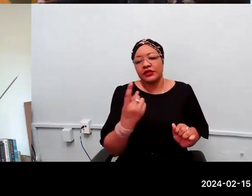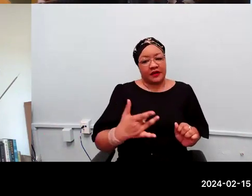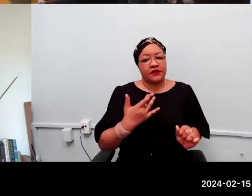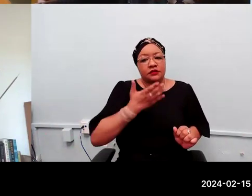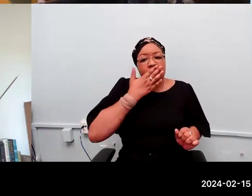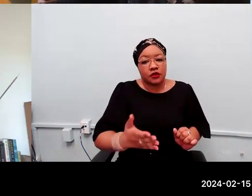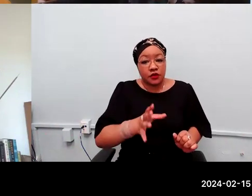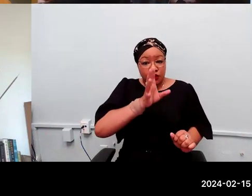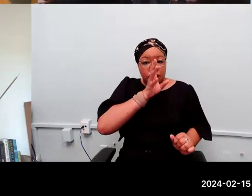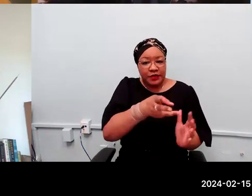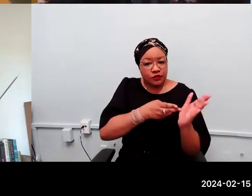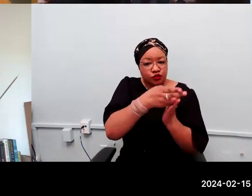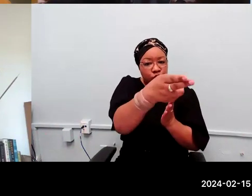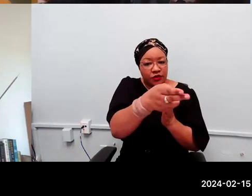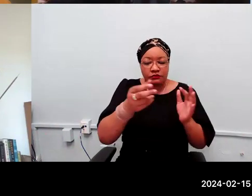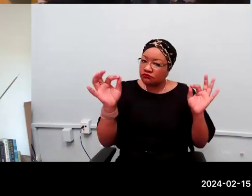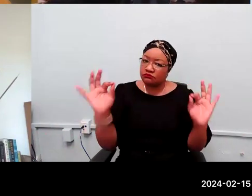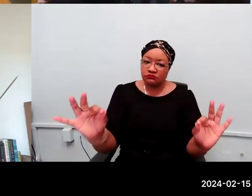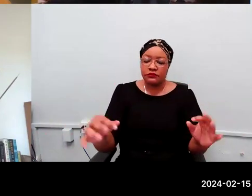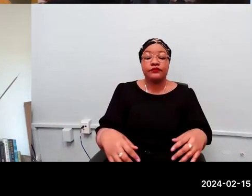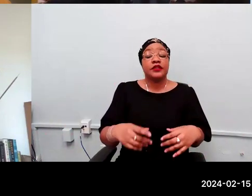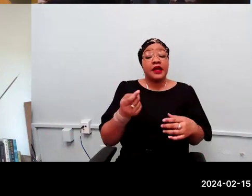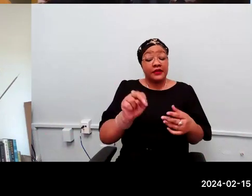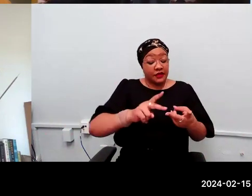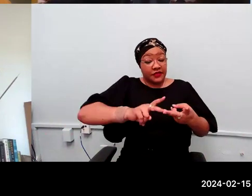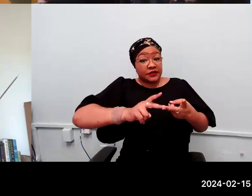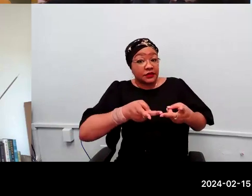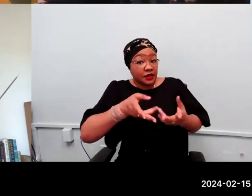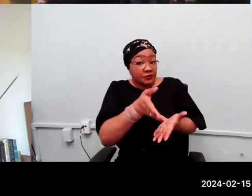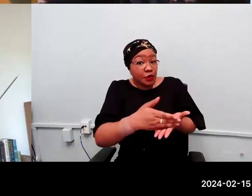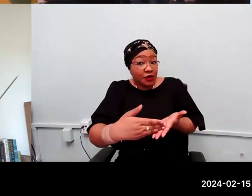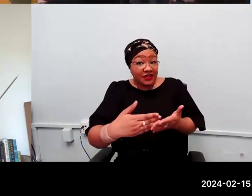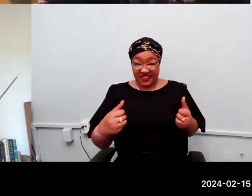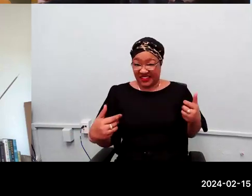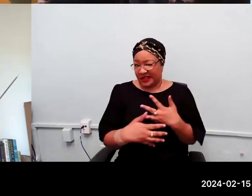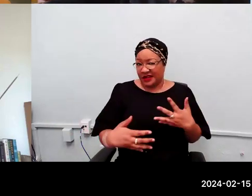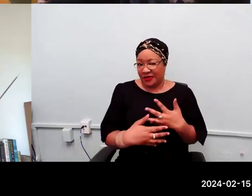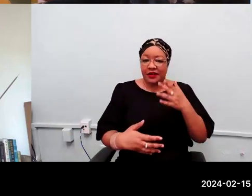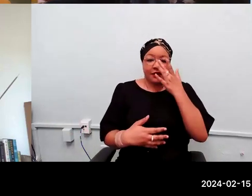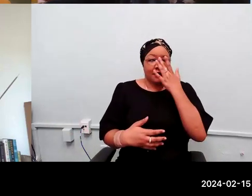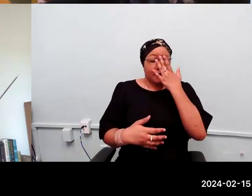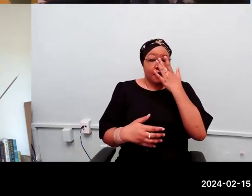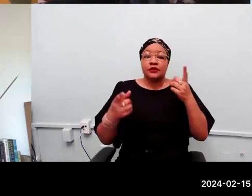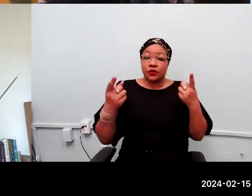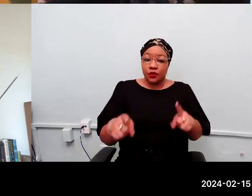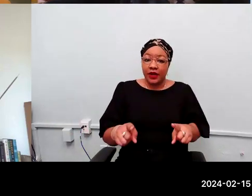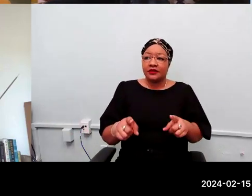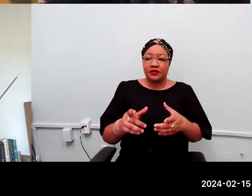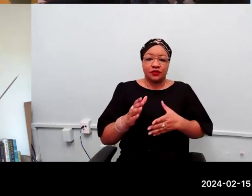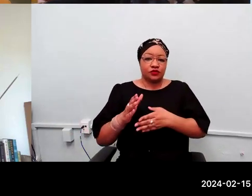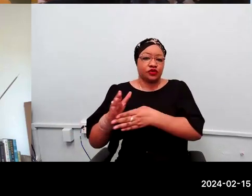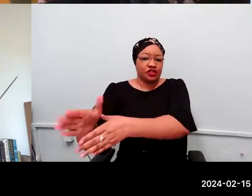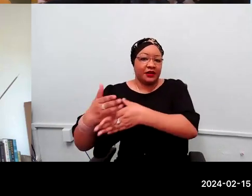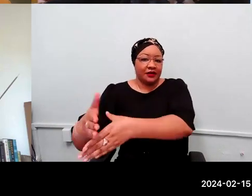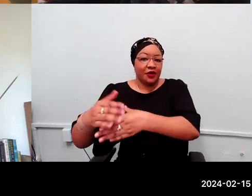truth, you know. And then the second part, which is kind of scary, is when it goes out to somebody else.